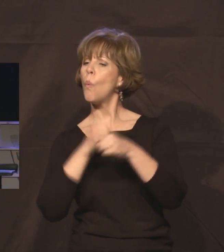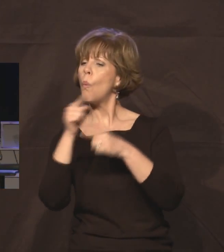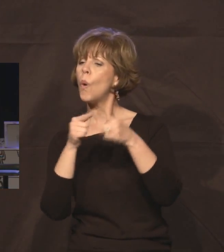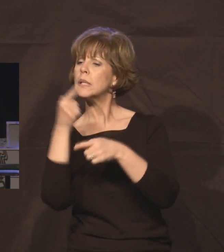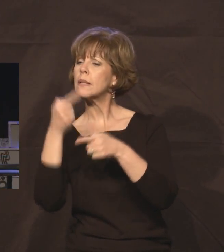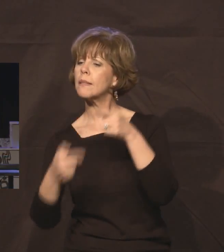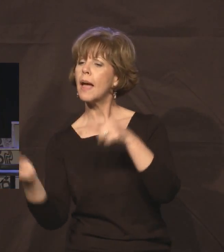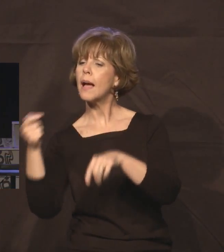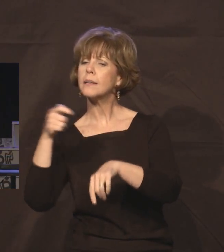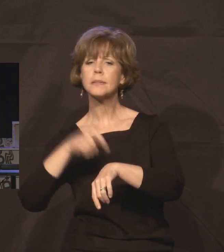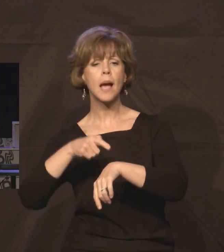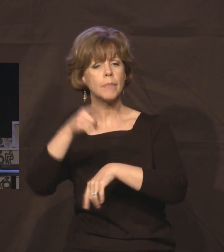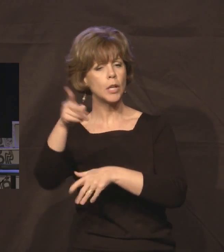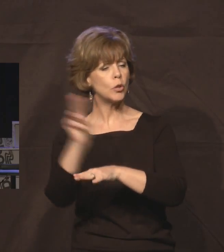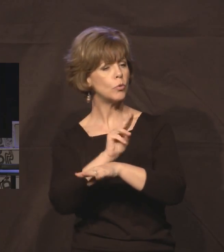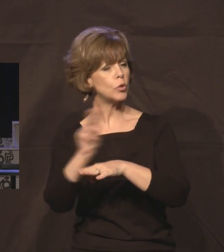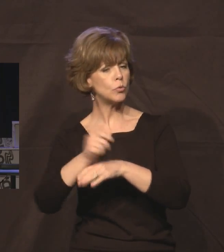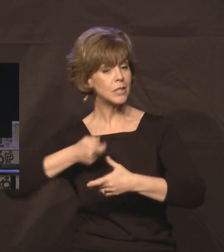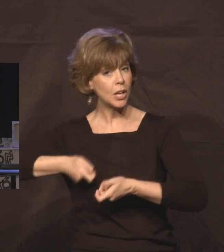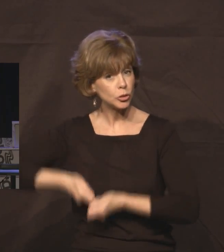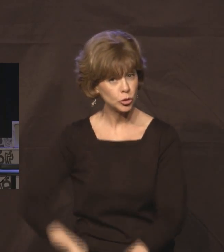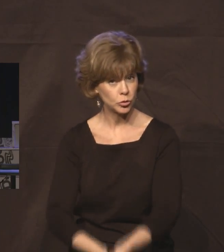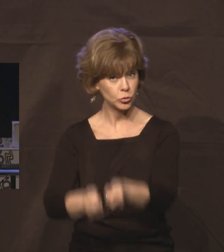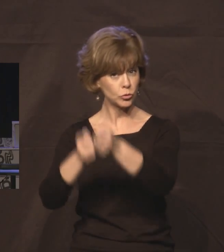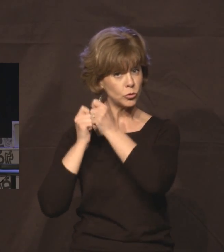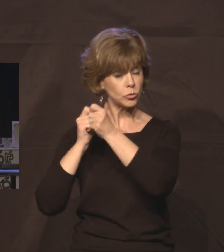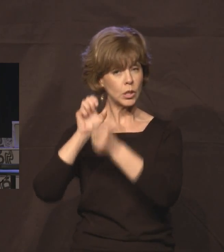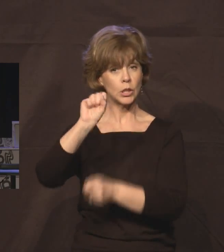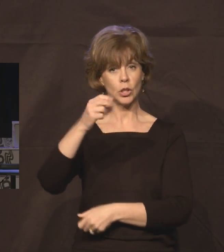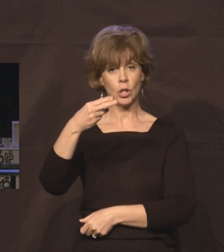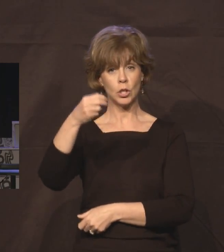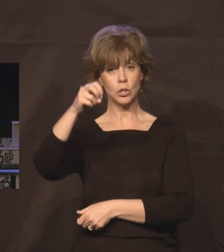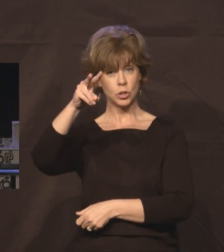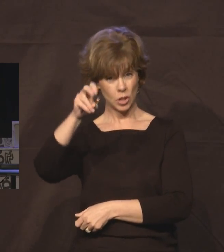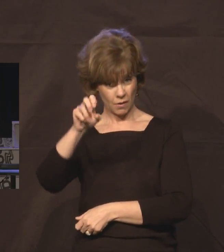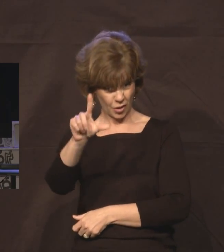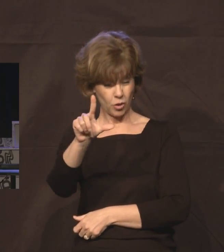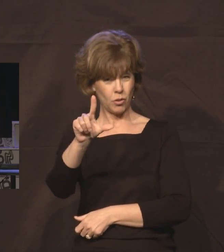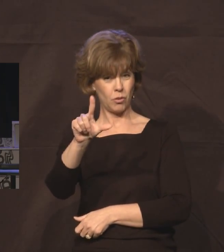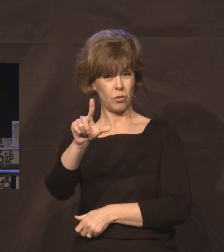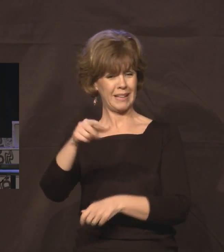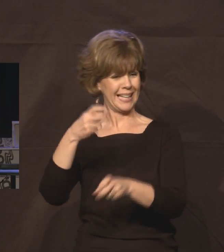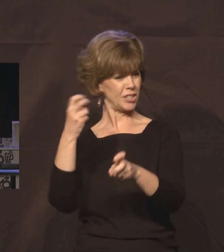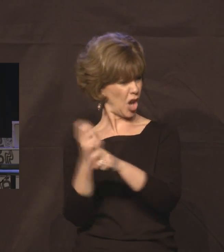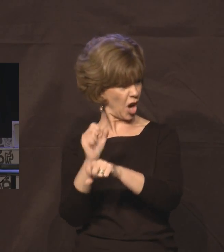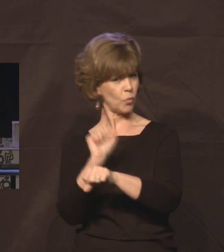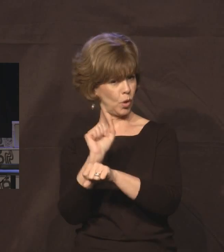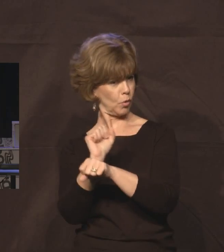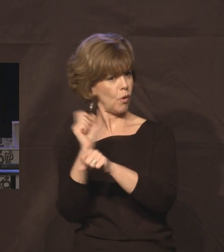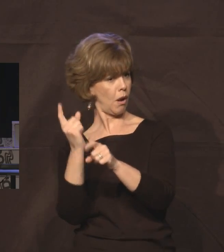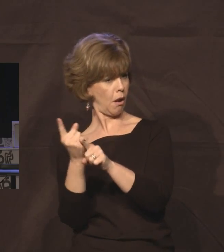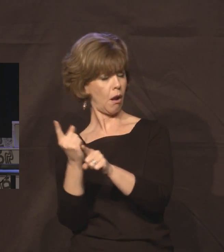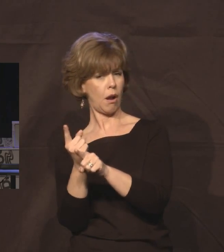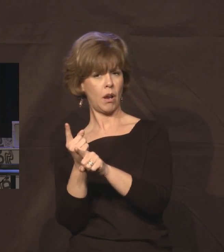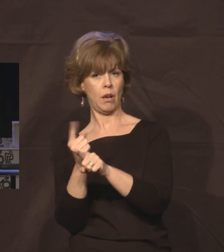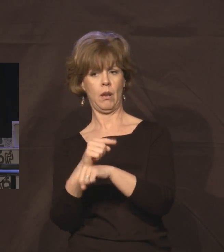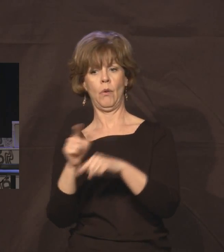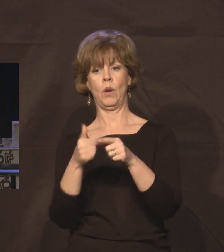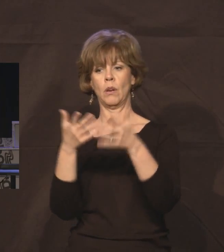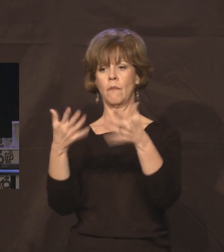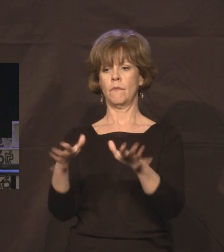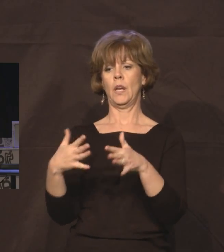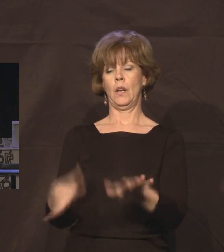Anyone? It's hard work, isn't it? Yeah, it's hard work. And man, a lot of times when you're done, like